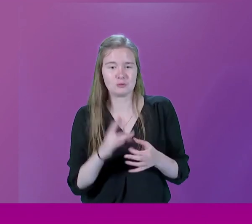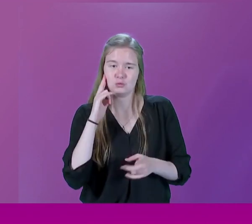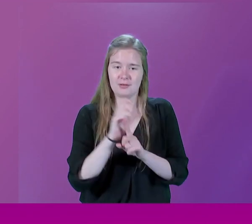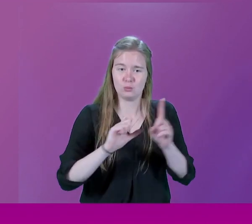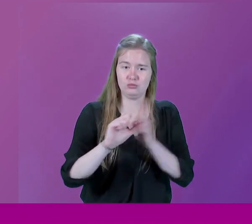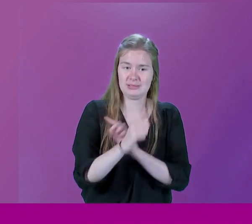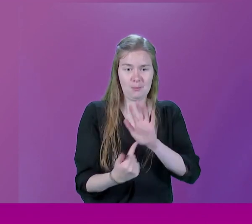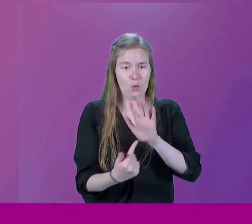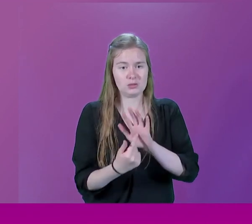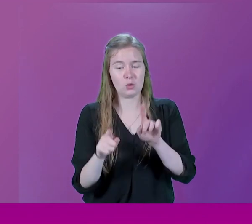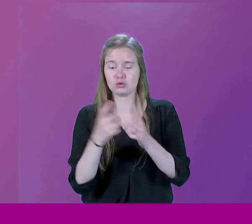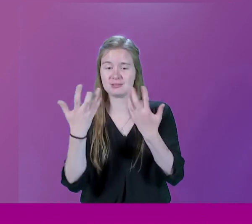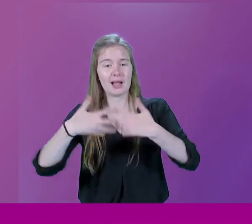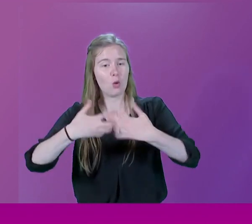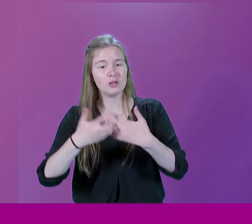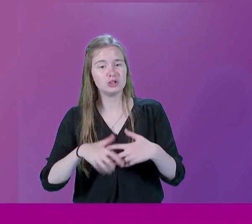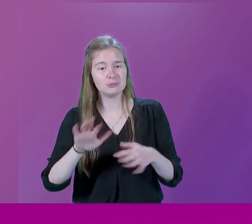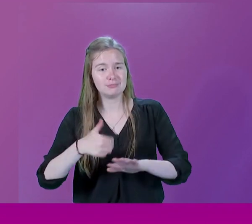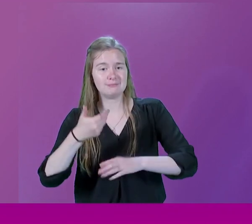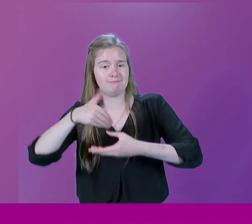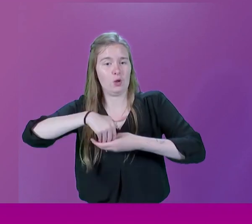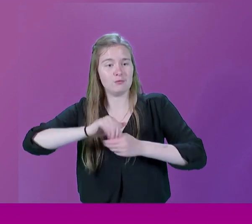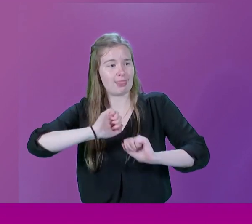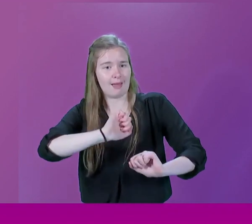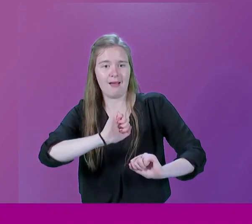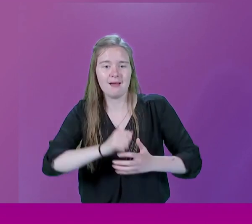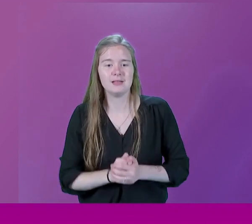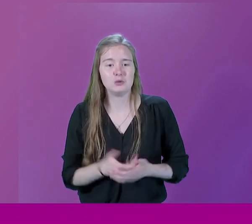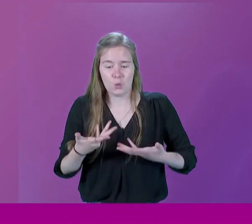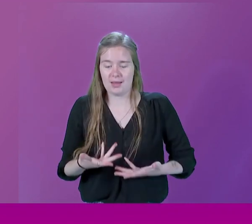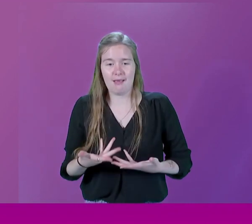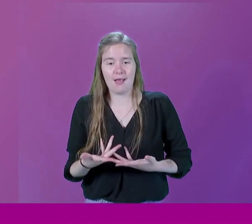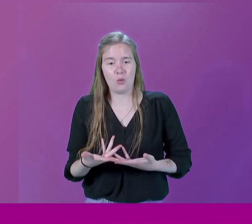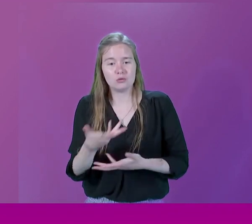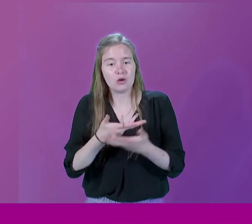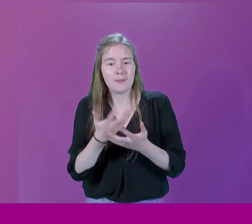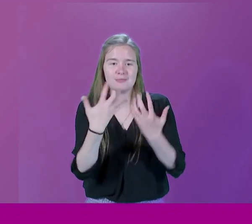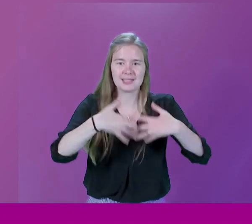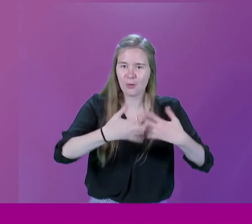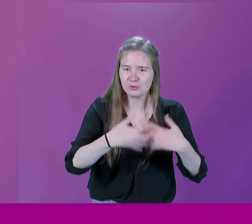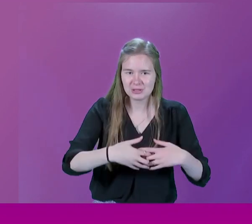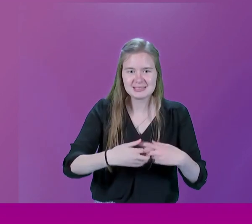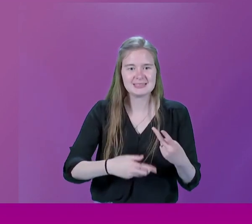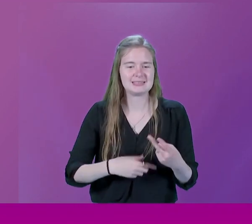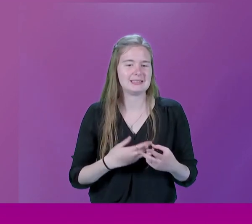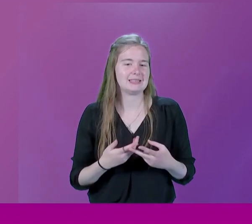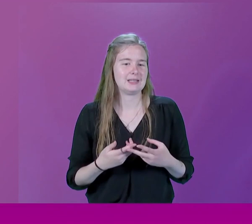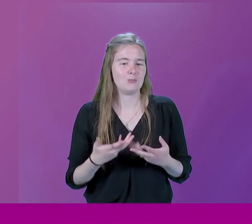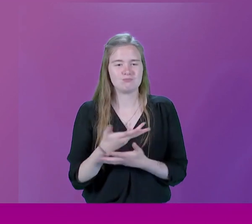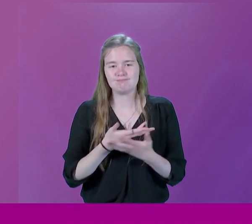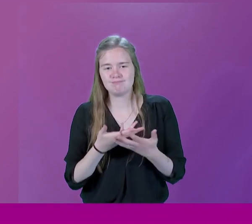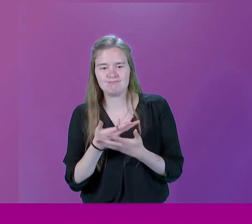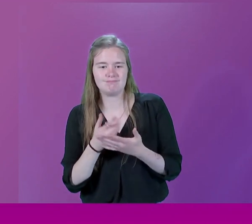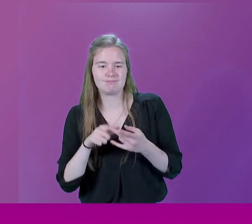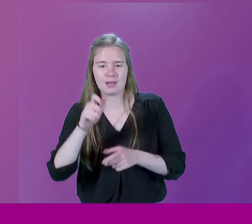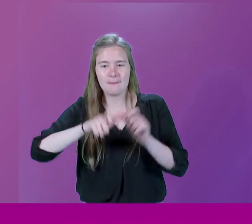people. And technology has also played a part in that. So here, you know, we're talking about technology, you know, we're